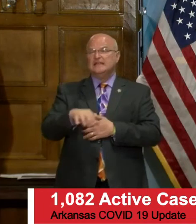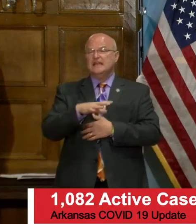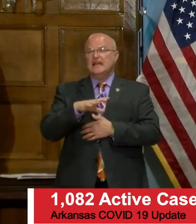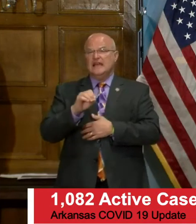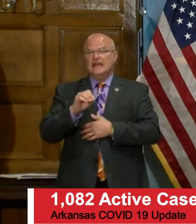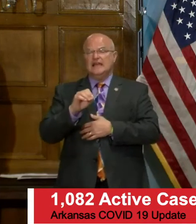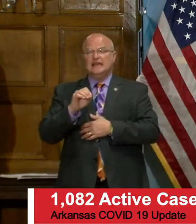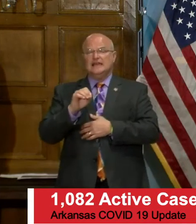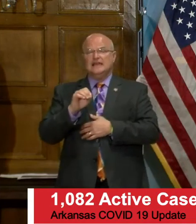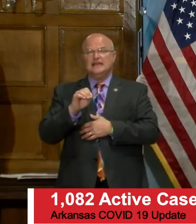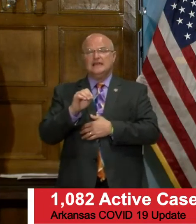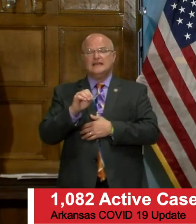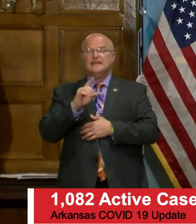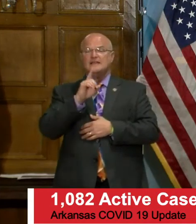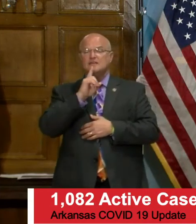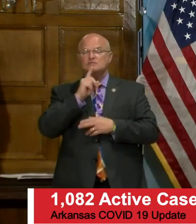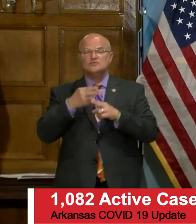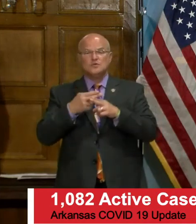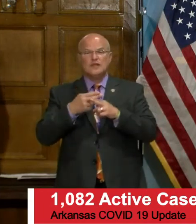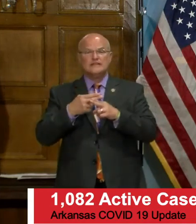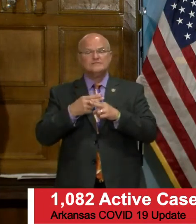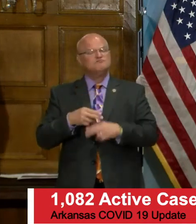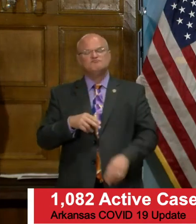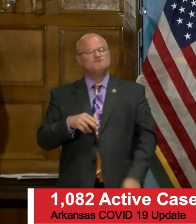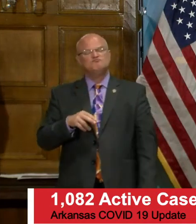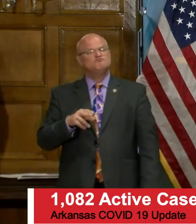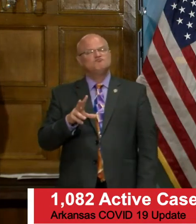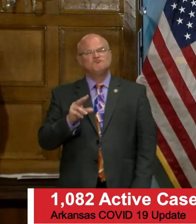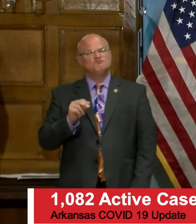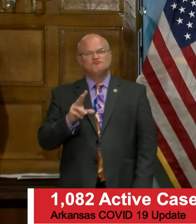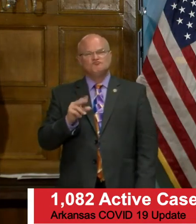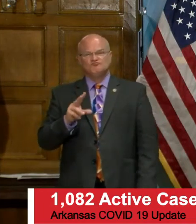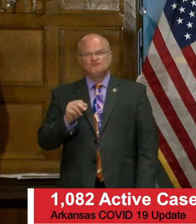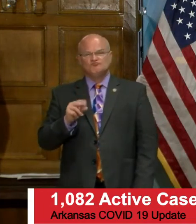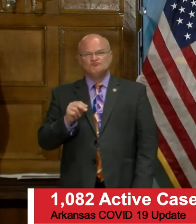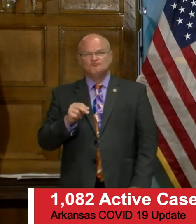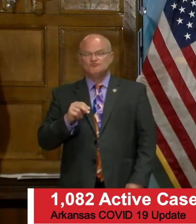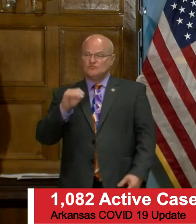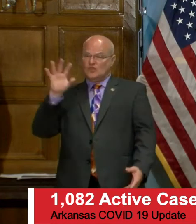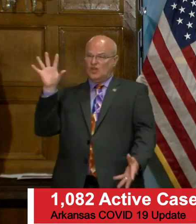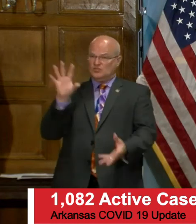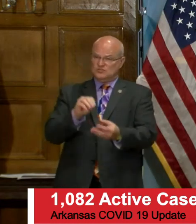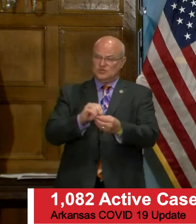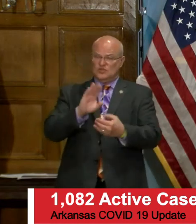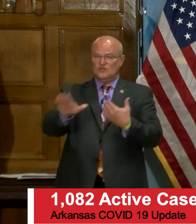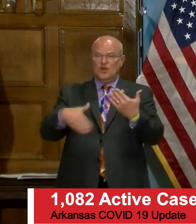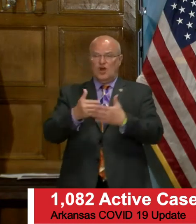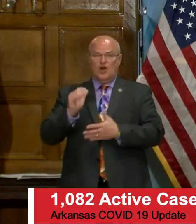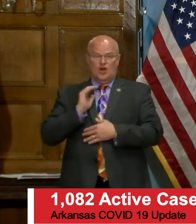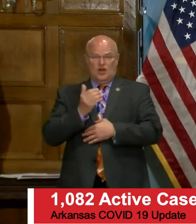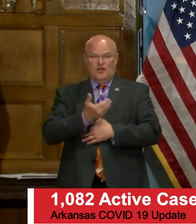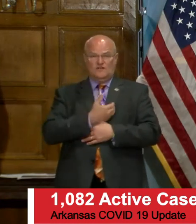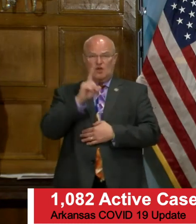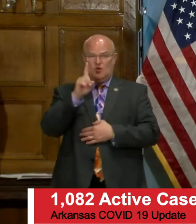and the short answer is not really. We've had a total of all of our